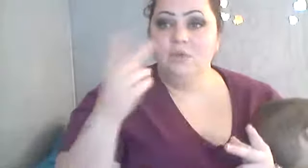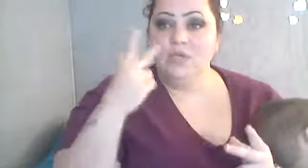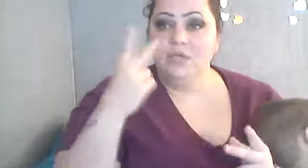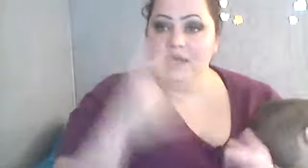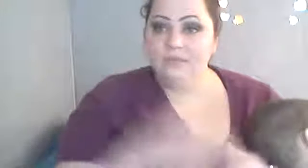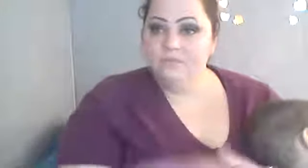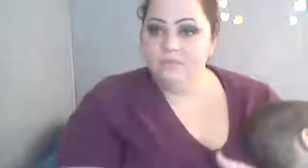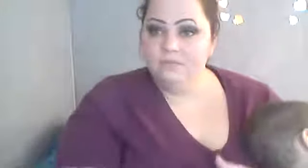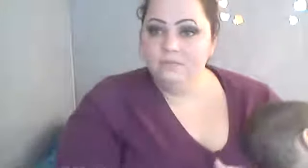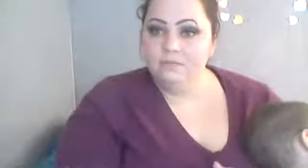look at it.